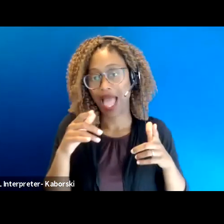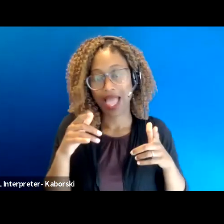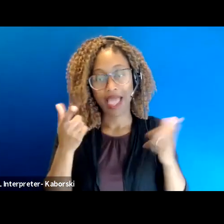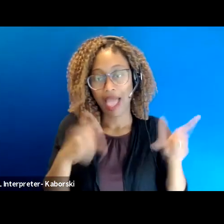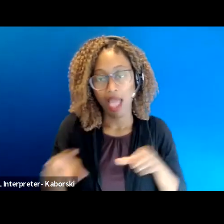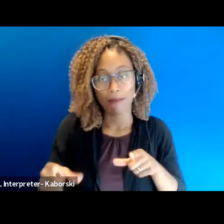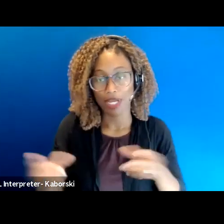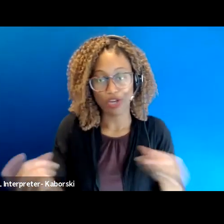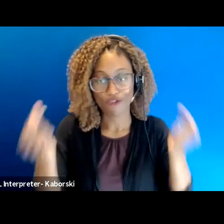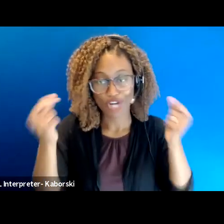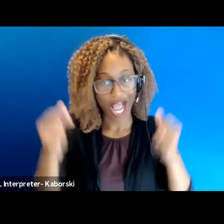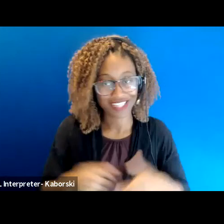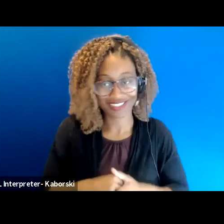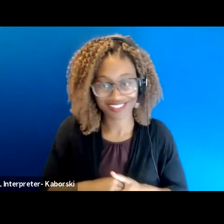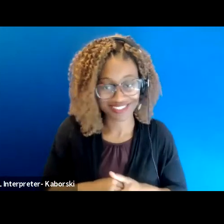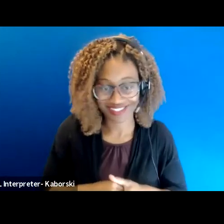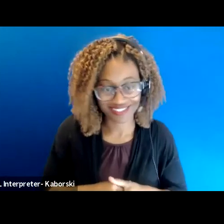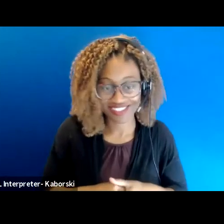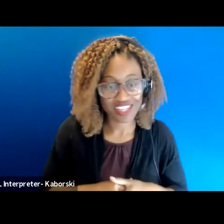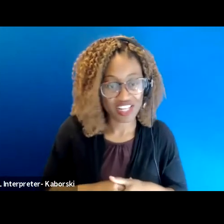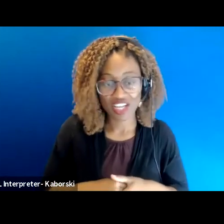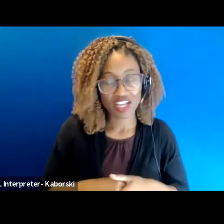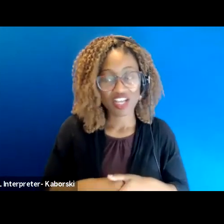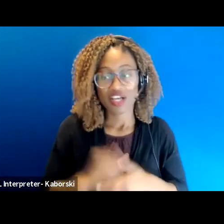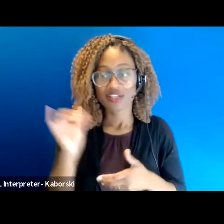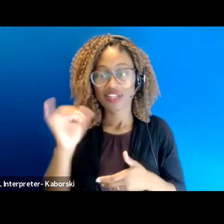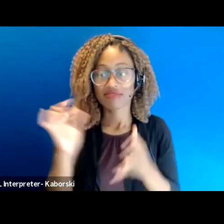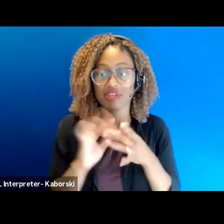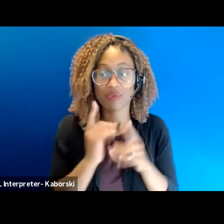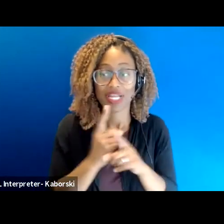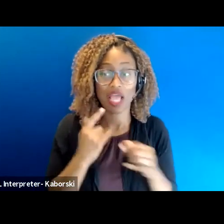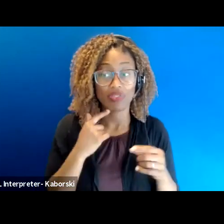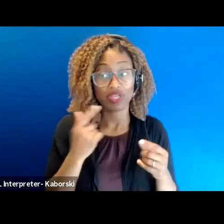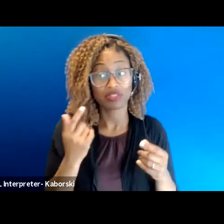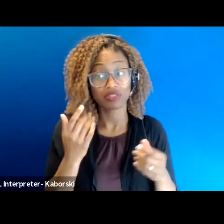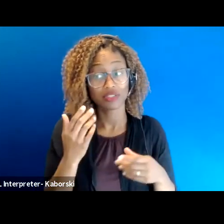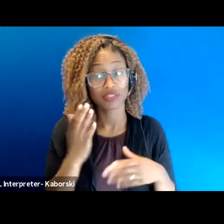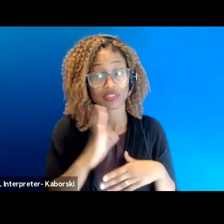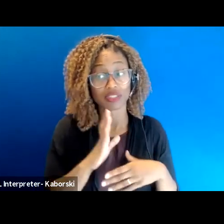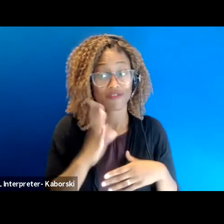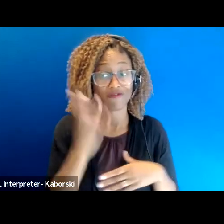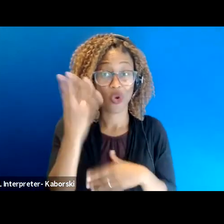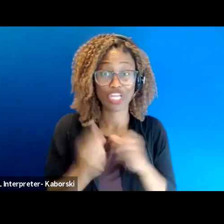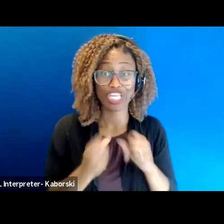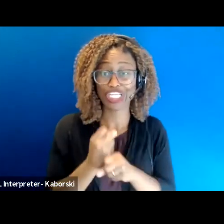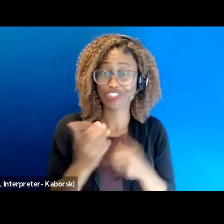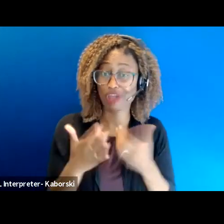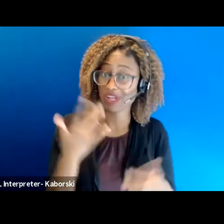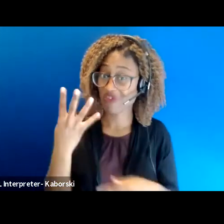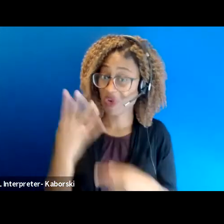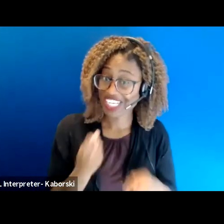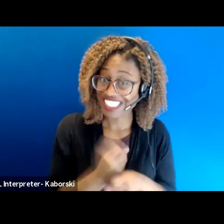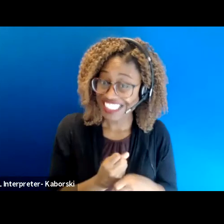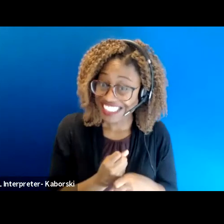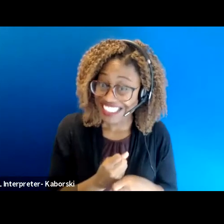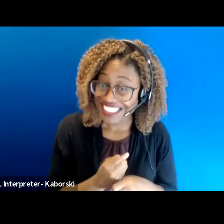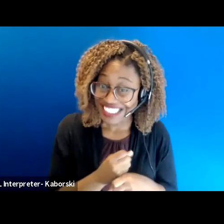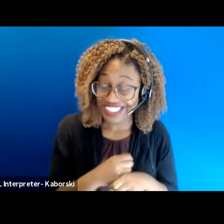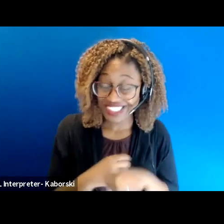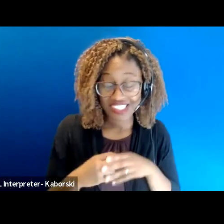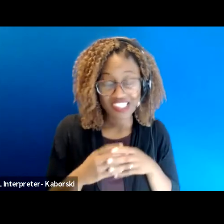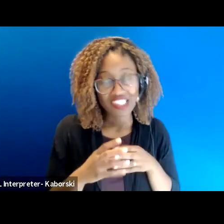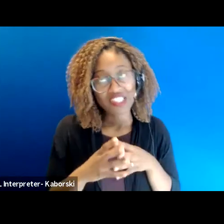It was something that, like I said, right now we're going almost 4 years. So